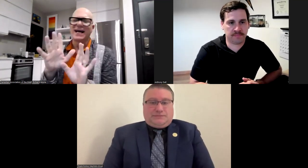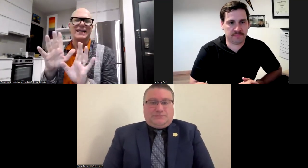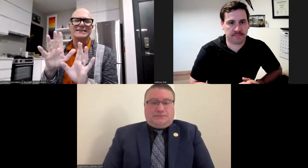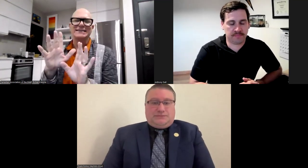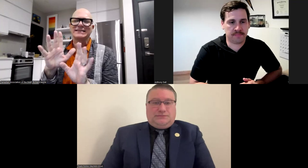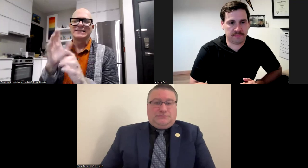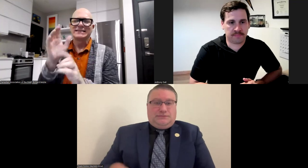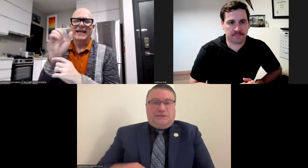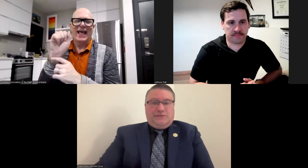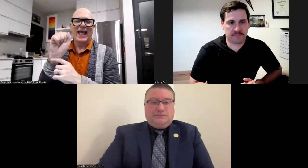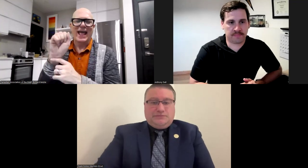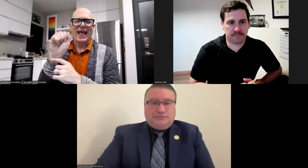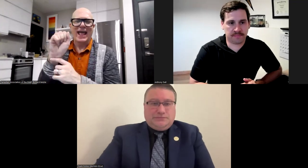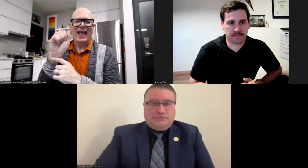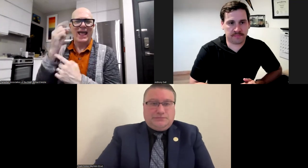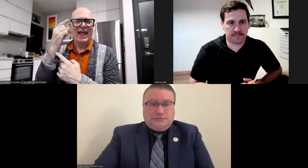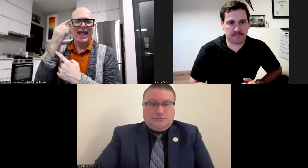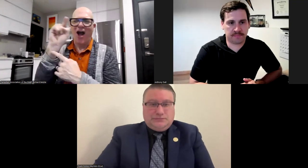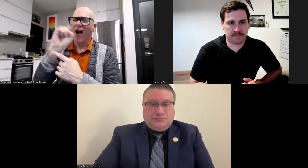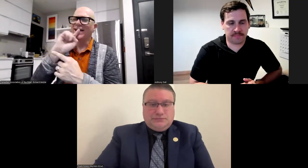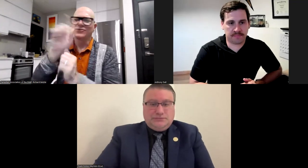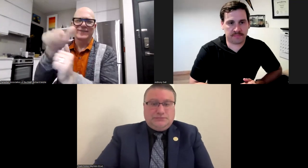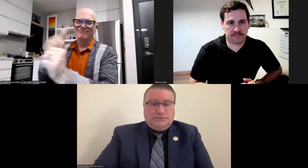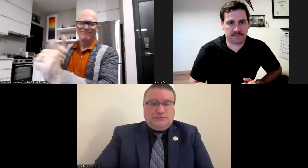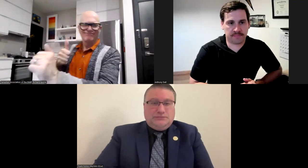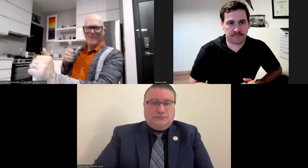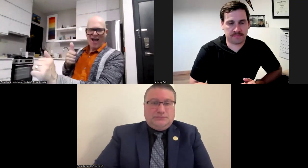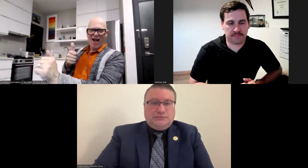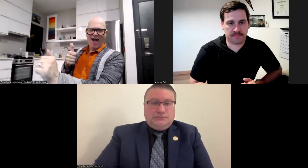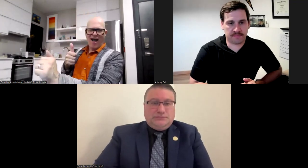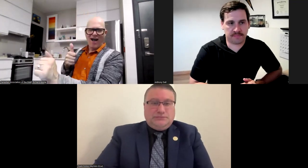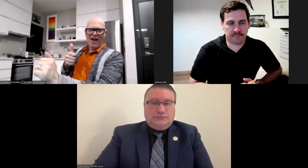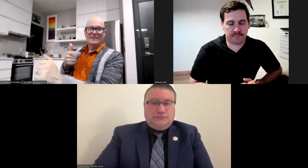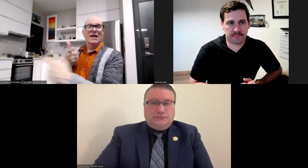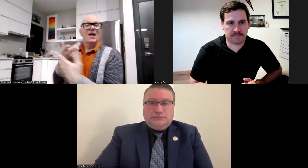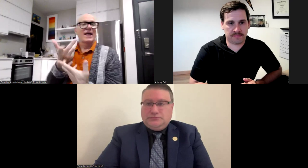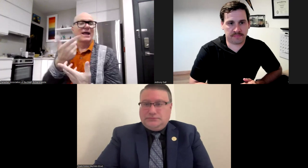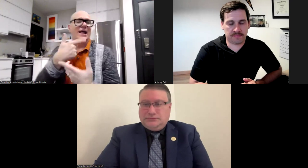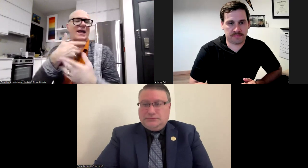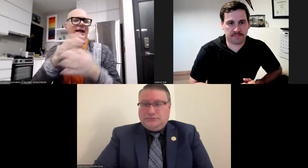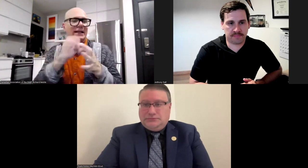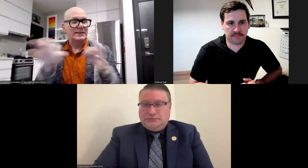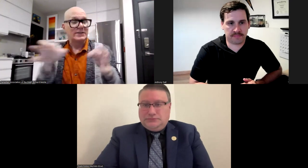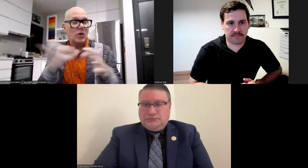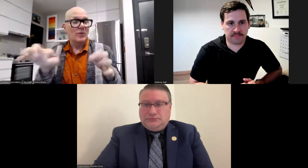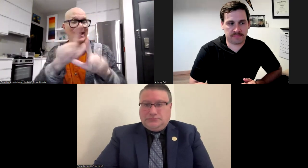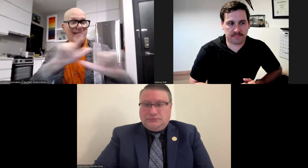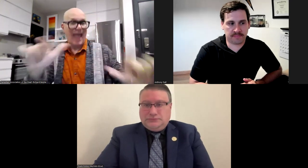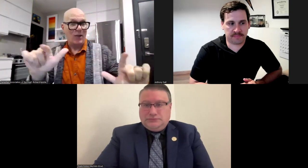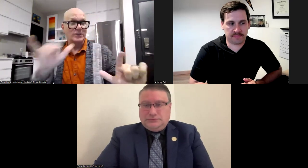for inclusion of technology where a person on the ground isn't available, being able to bring technology in. But we are really behind as far as